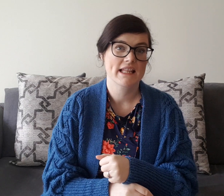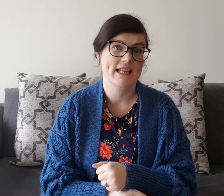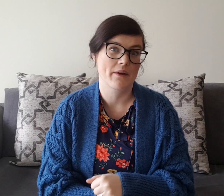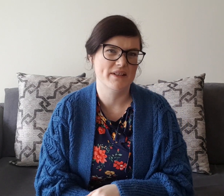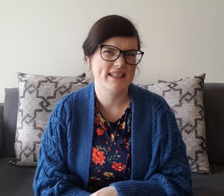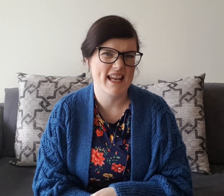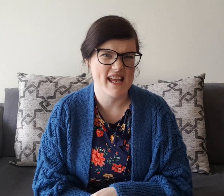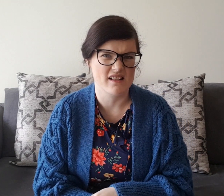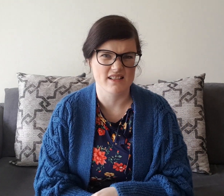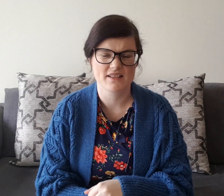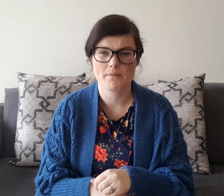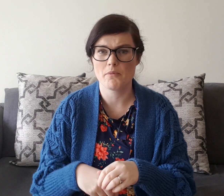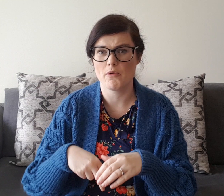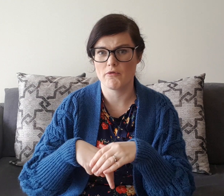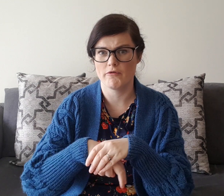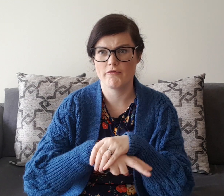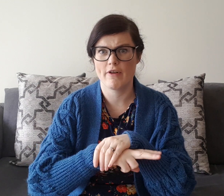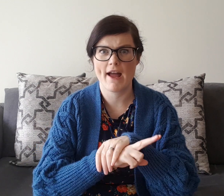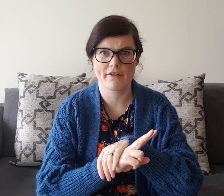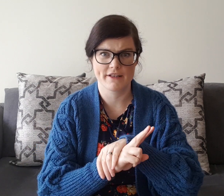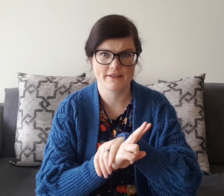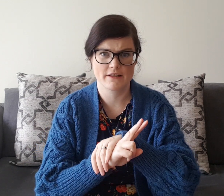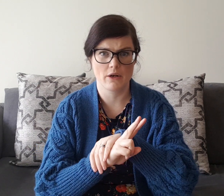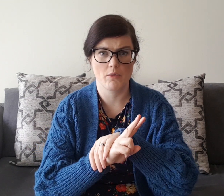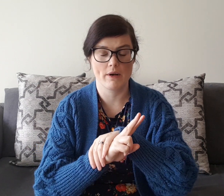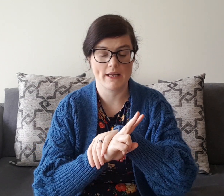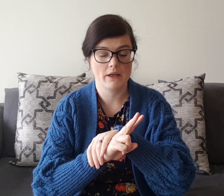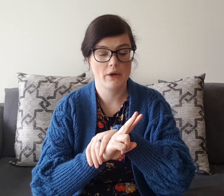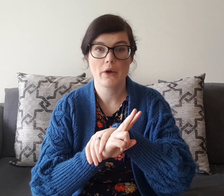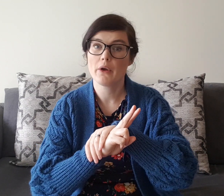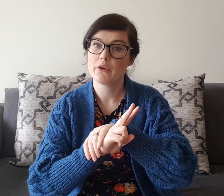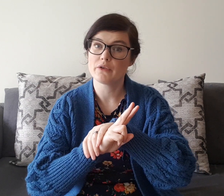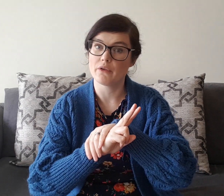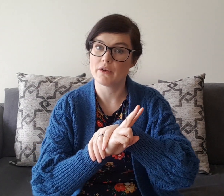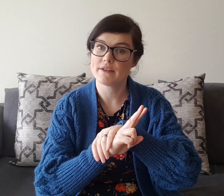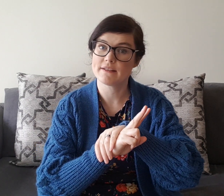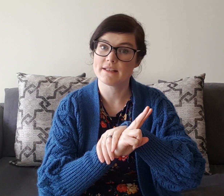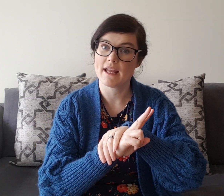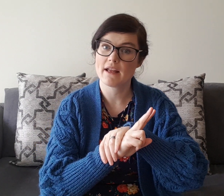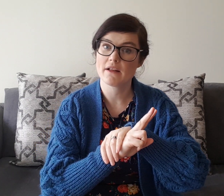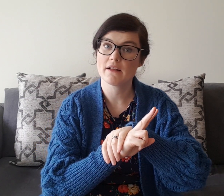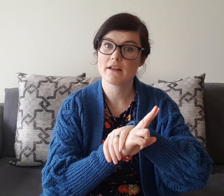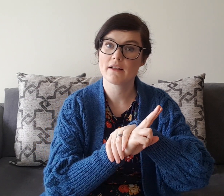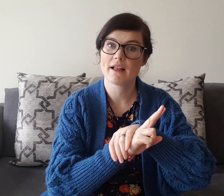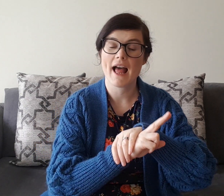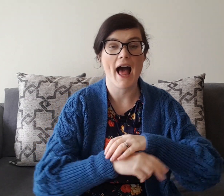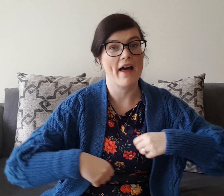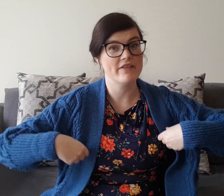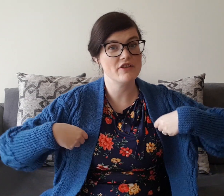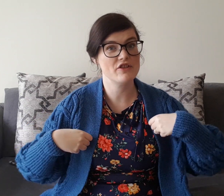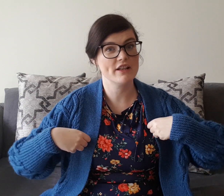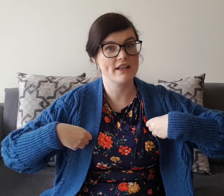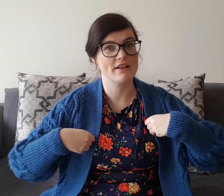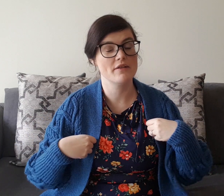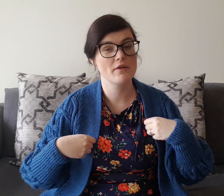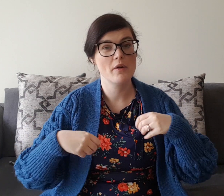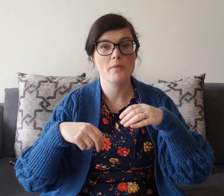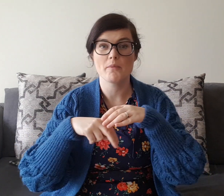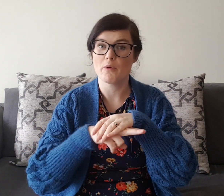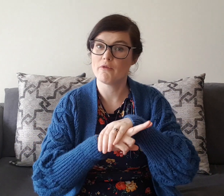Now, snails move very slowly, so the snail and the chicken moved